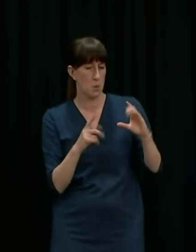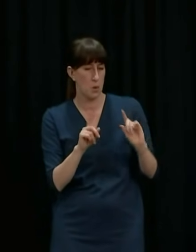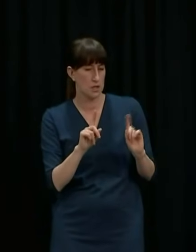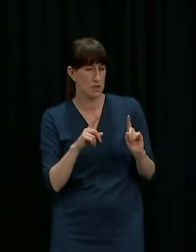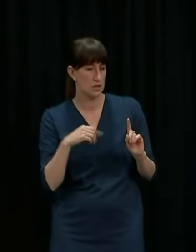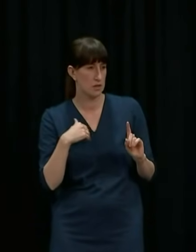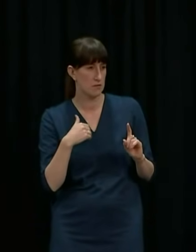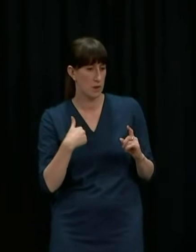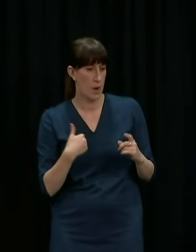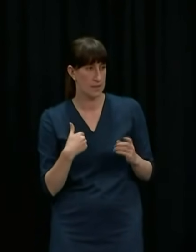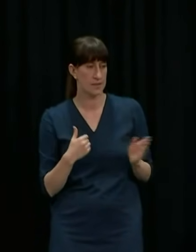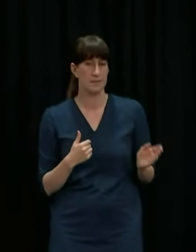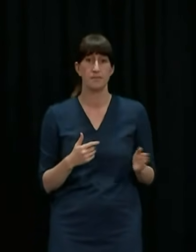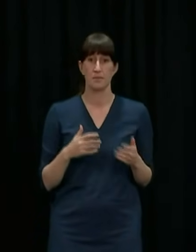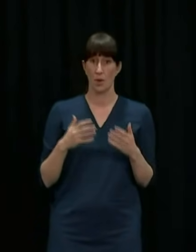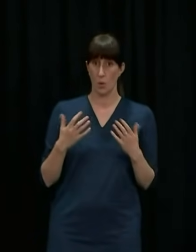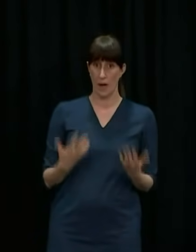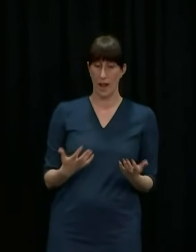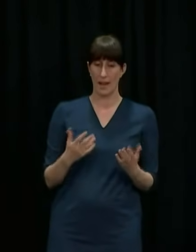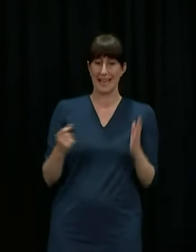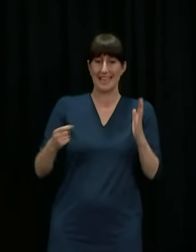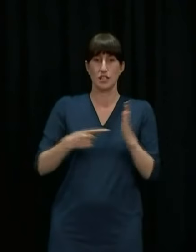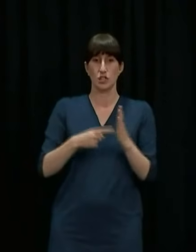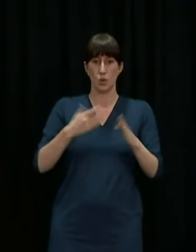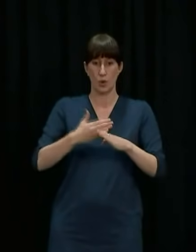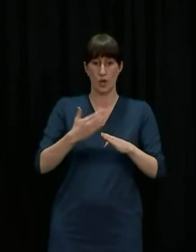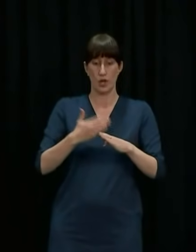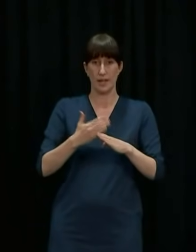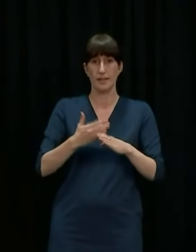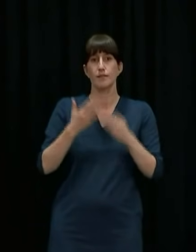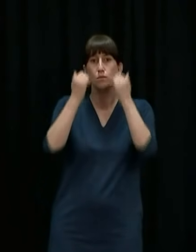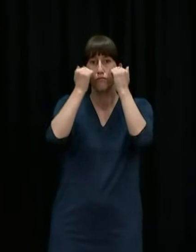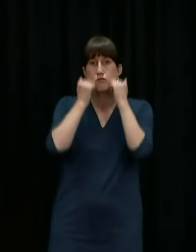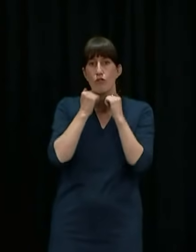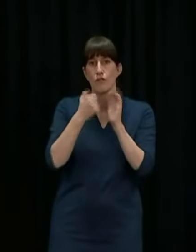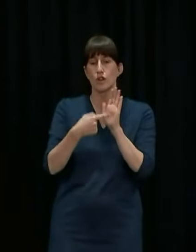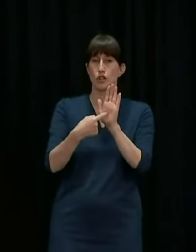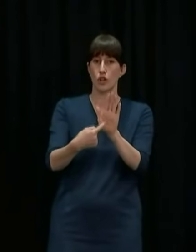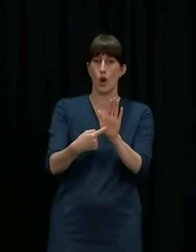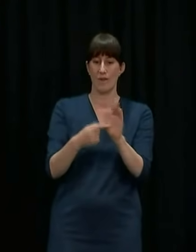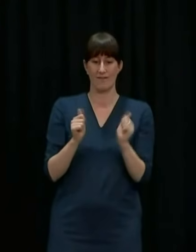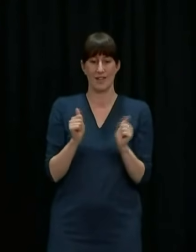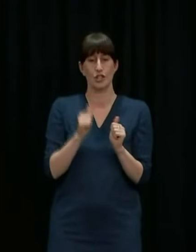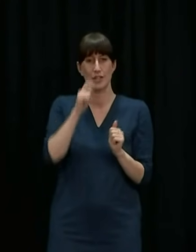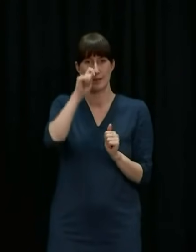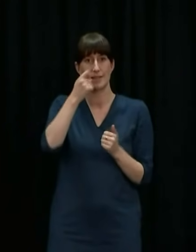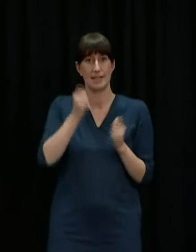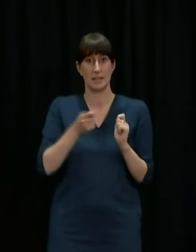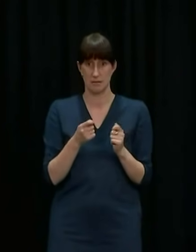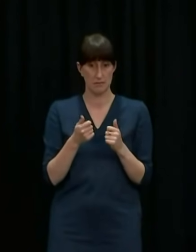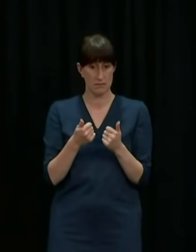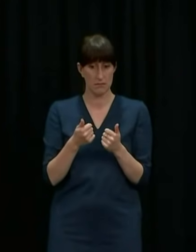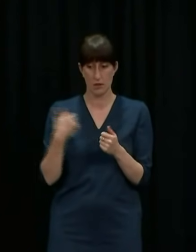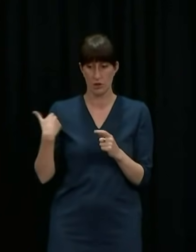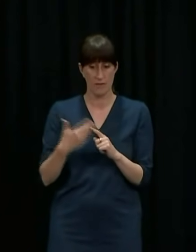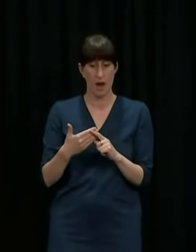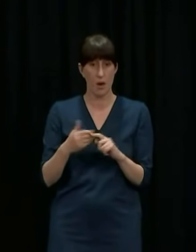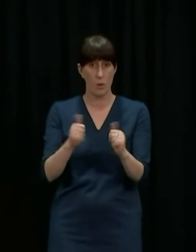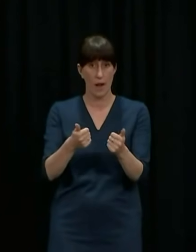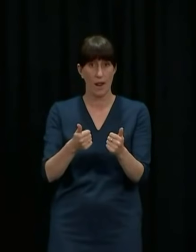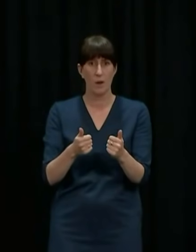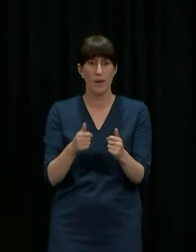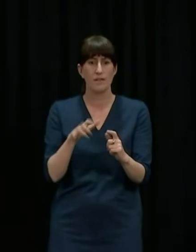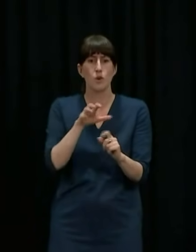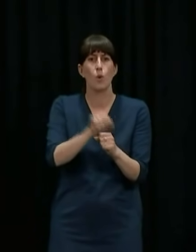requirement for essential workers who have to show proof of having had a test in the last week, and actually that's served us very well. It's picked up several cases,